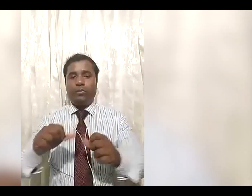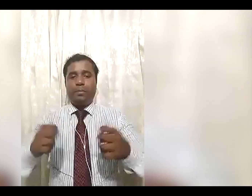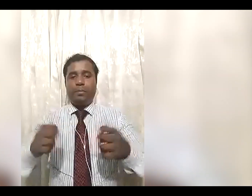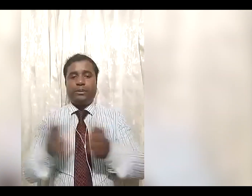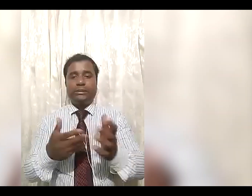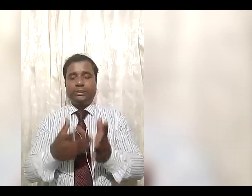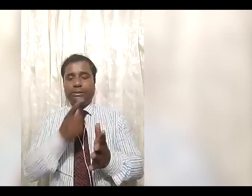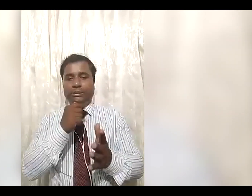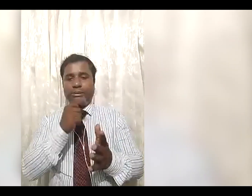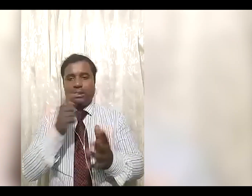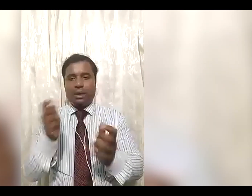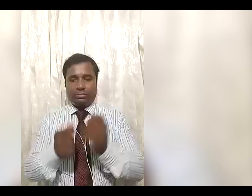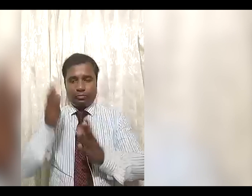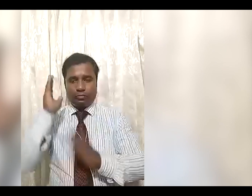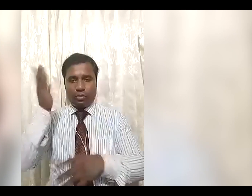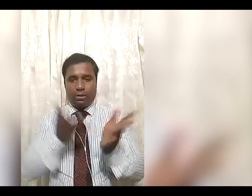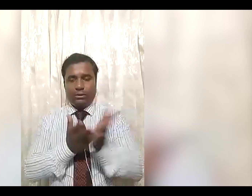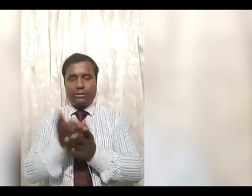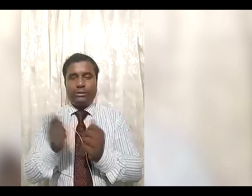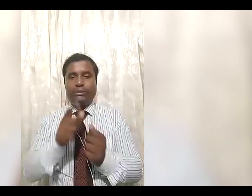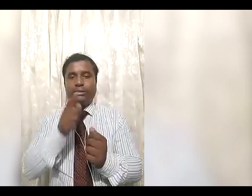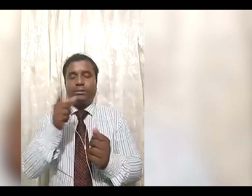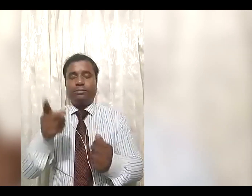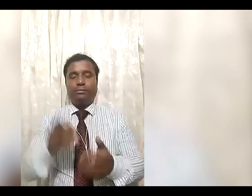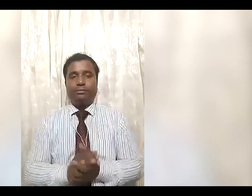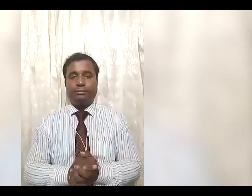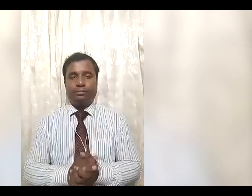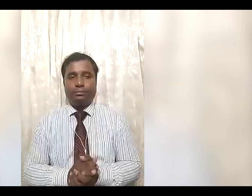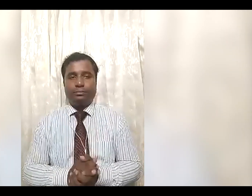go forward, but they are aspire to be a